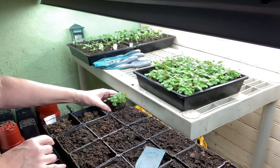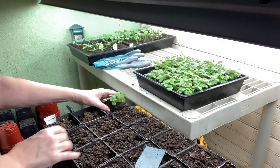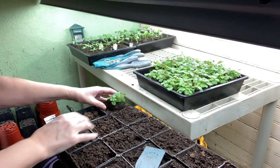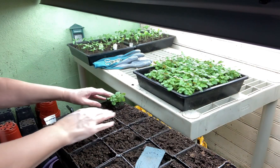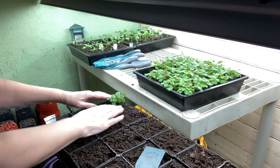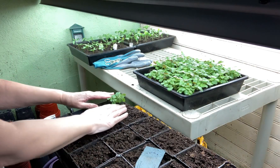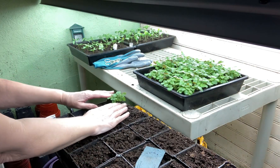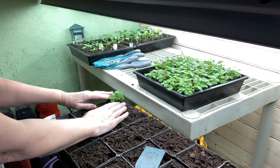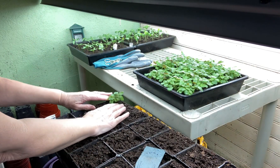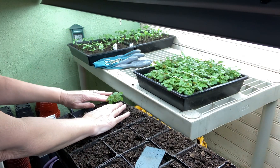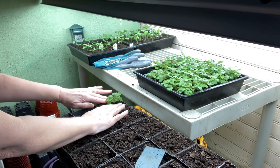scissors.